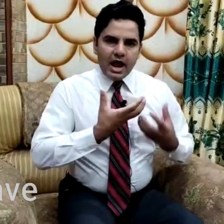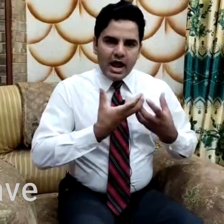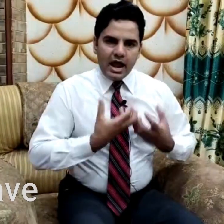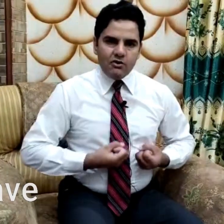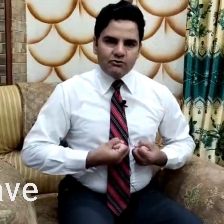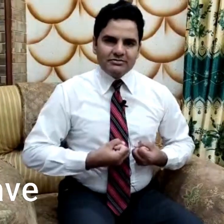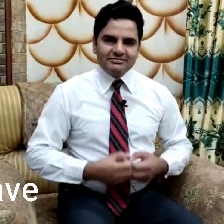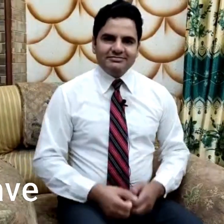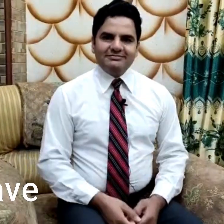have,